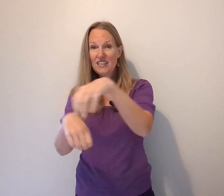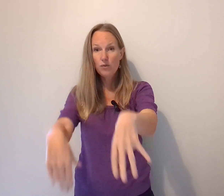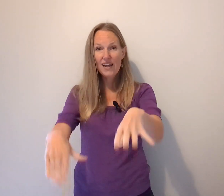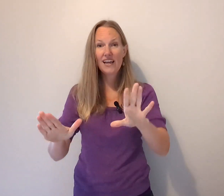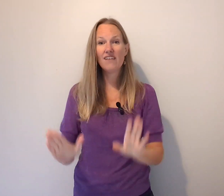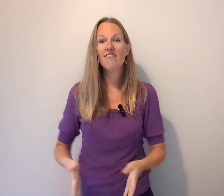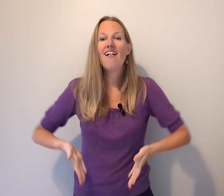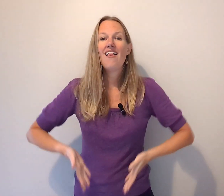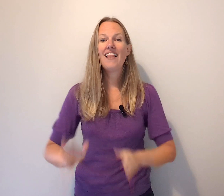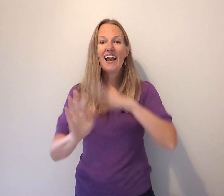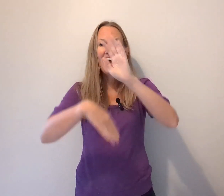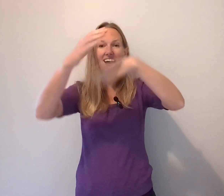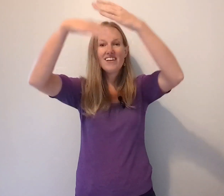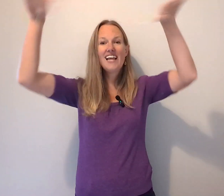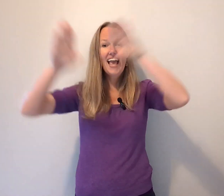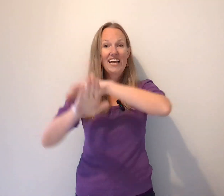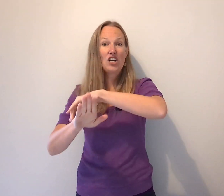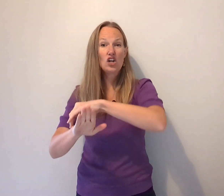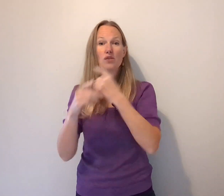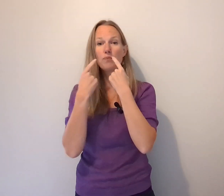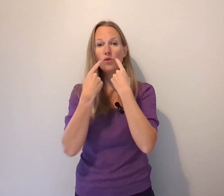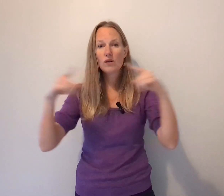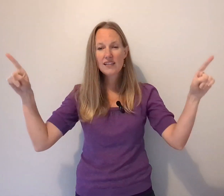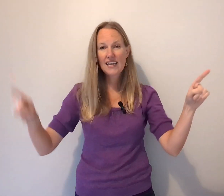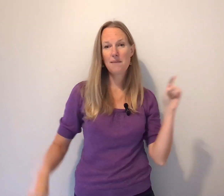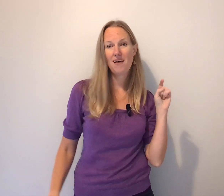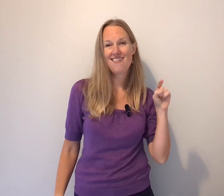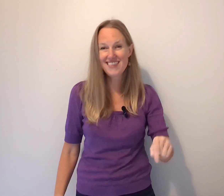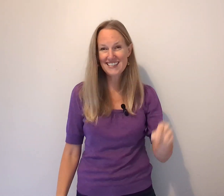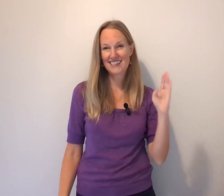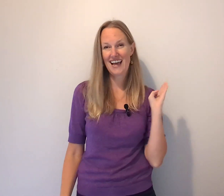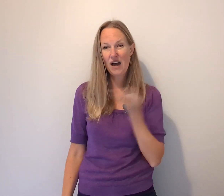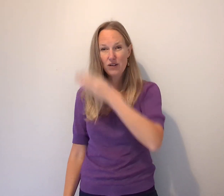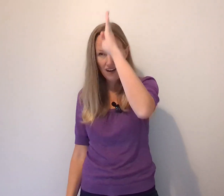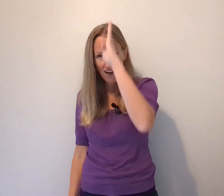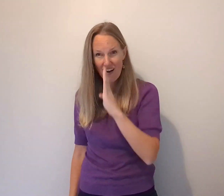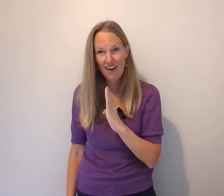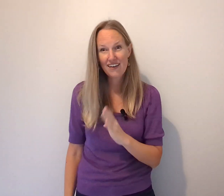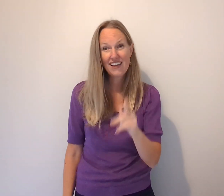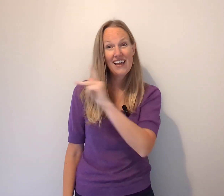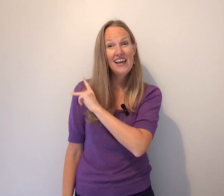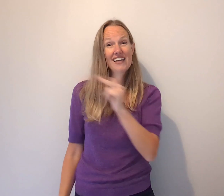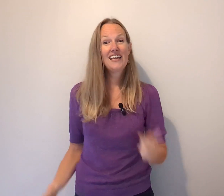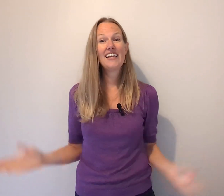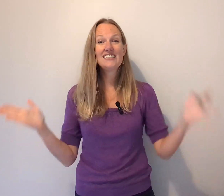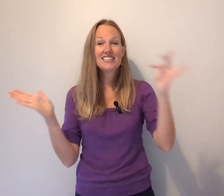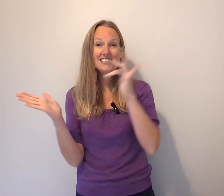the grave. Let heaven and earth proclaim, this is our God, King